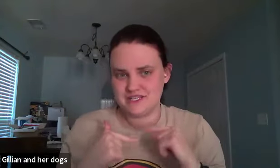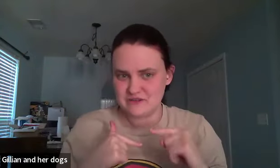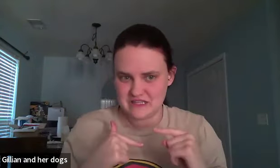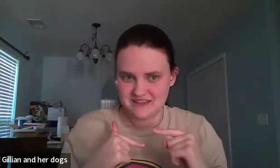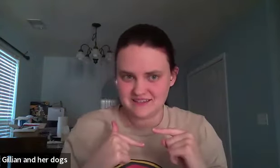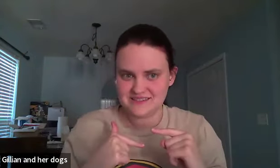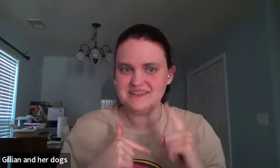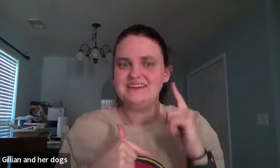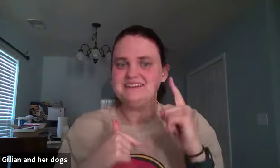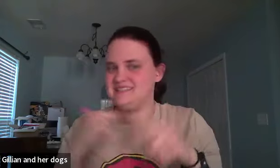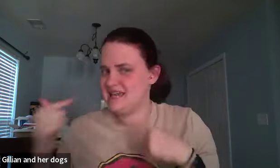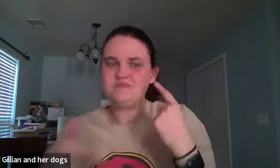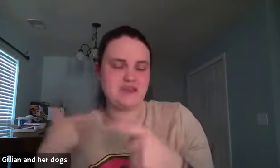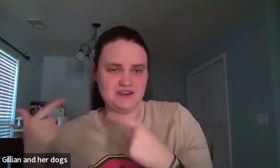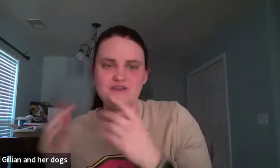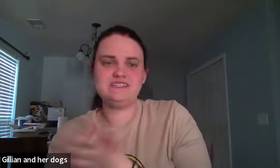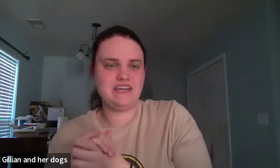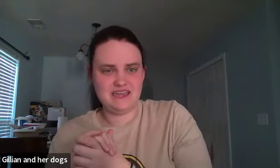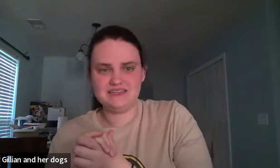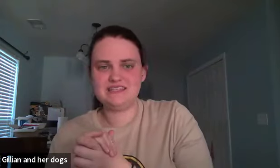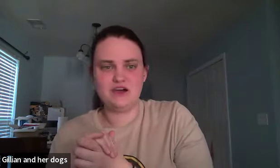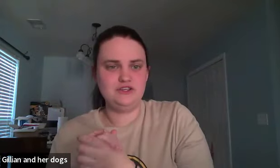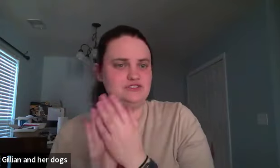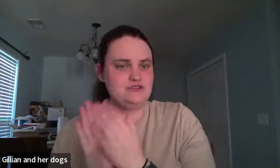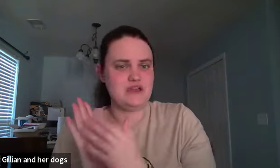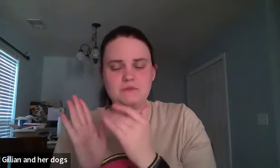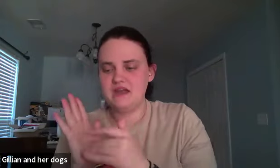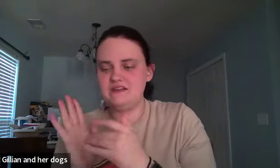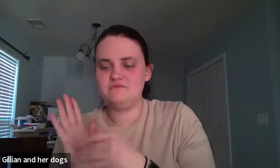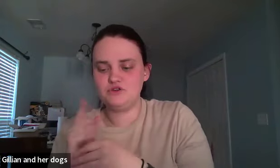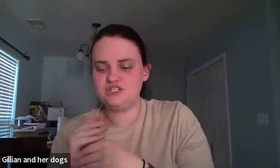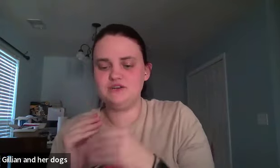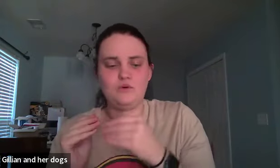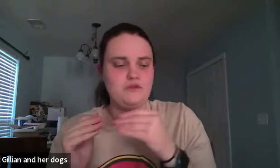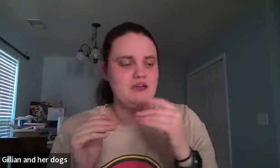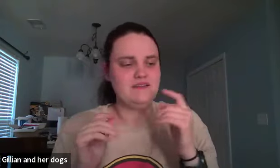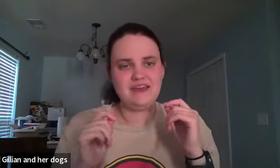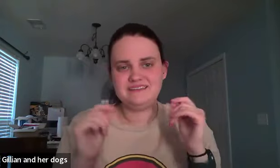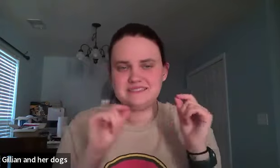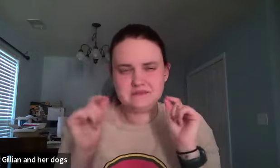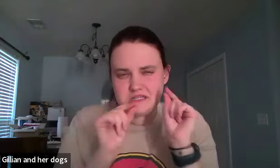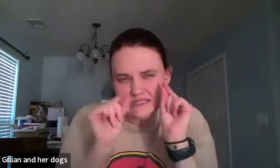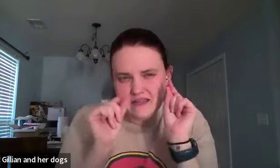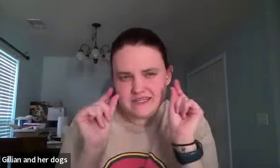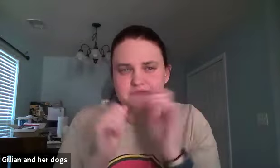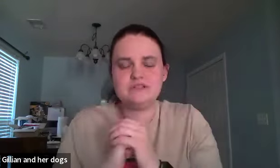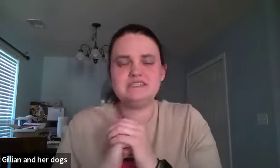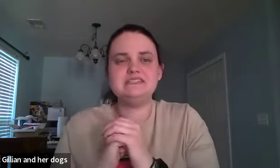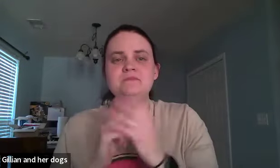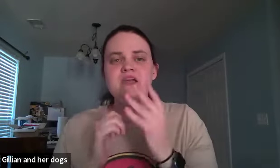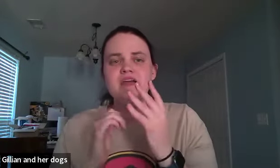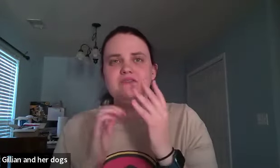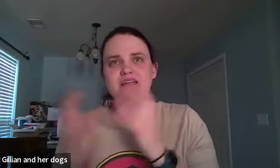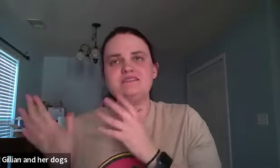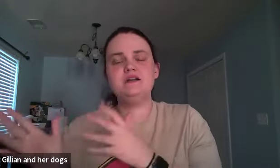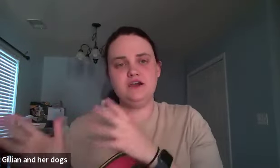voice for things. Same thing kind of goes into ASL. You'll do that repetitive motion or that like the slightly differences. That's kind of